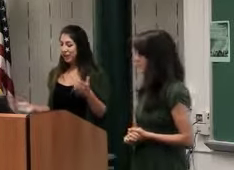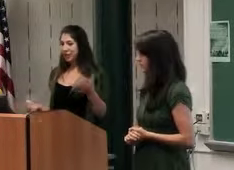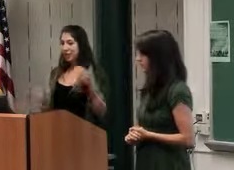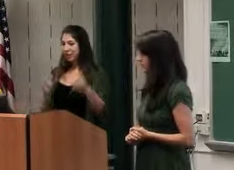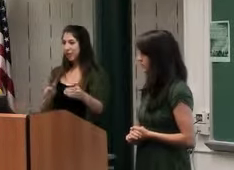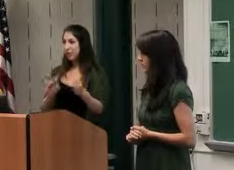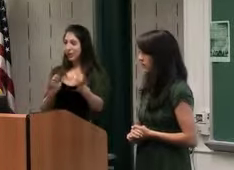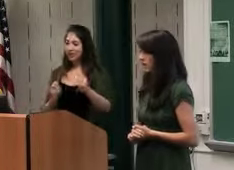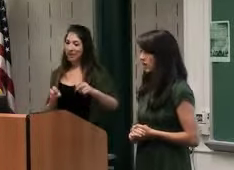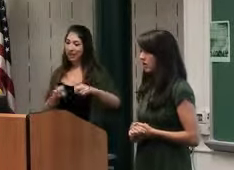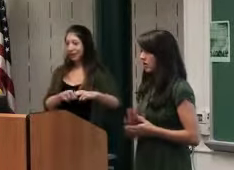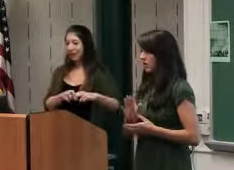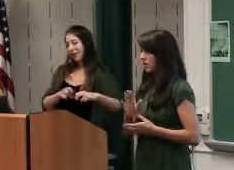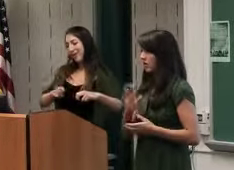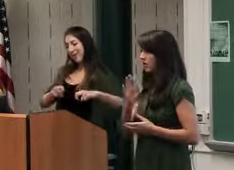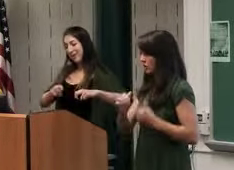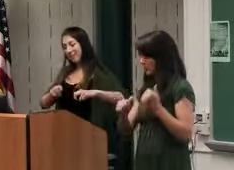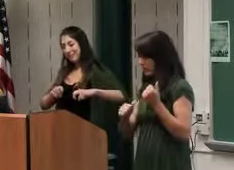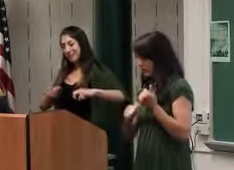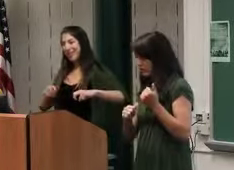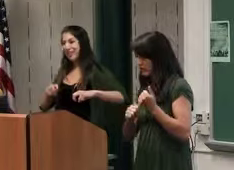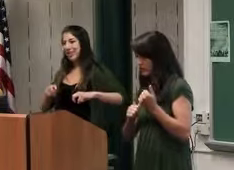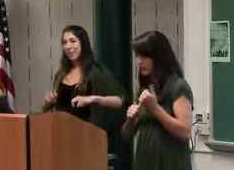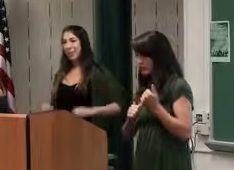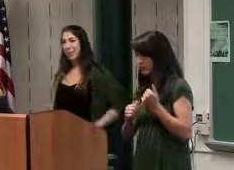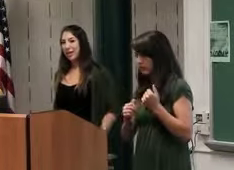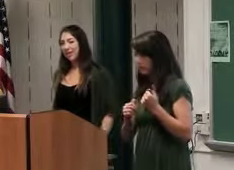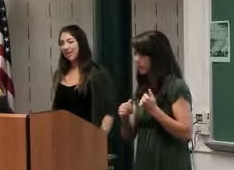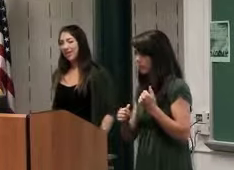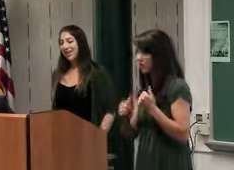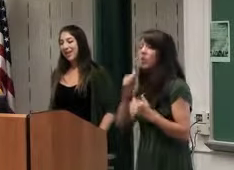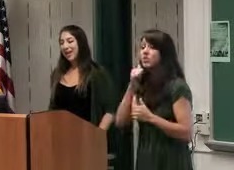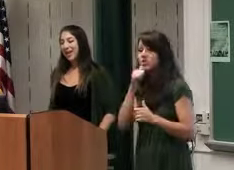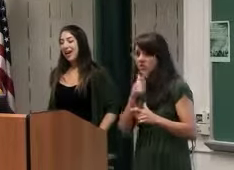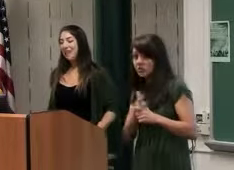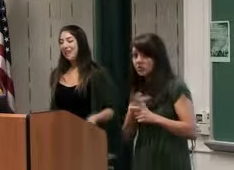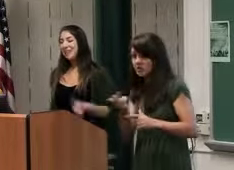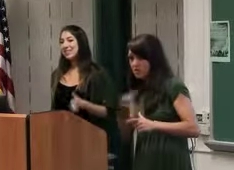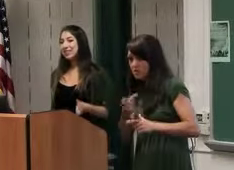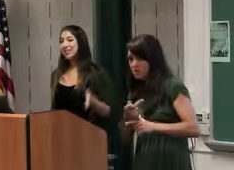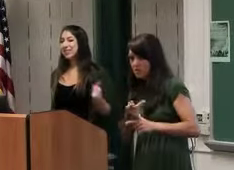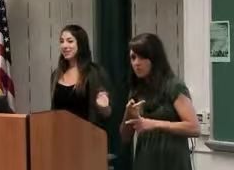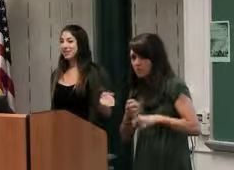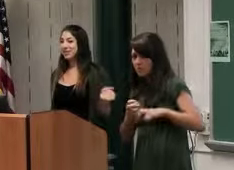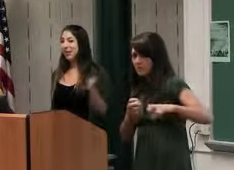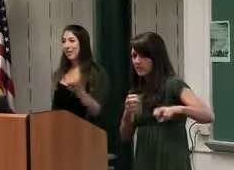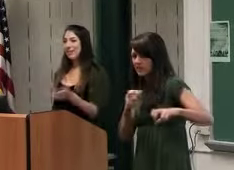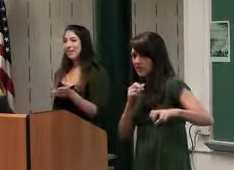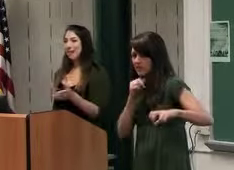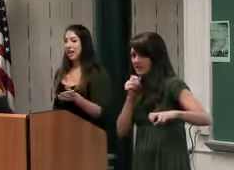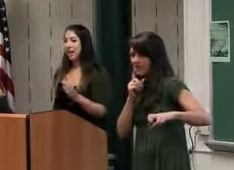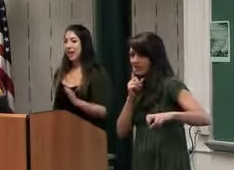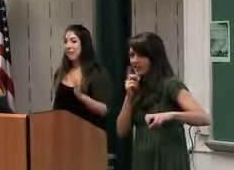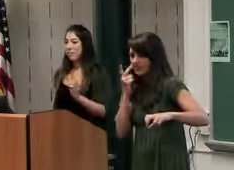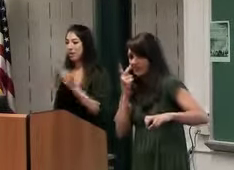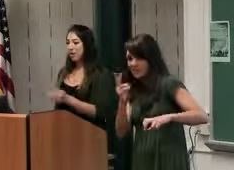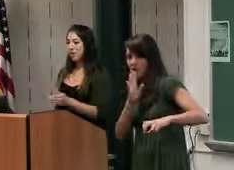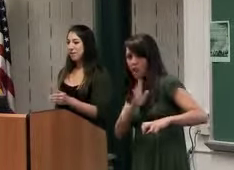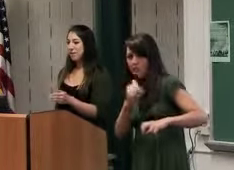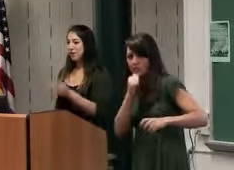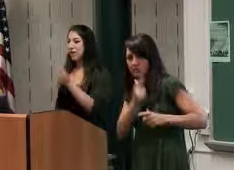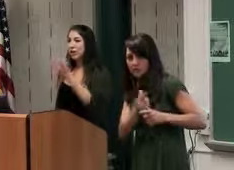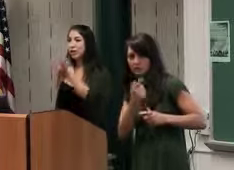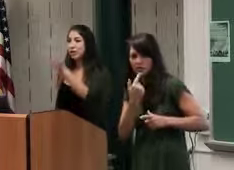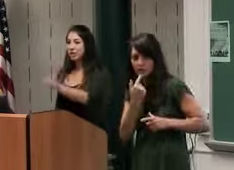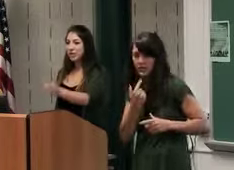And her sister and her were kind of sitting over here, and I was off to the side a little bit more. And I didn't see her sister tell her saying, okay,